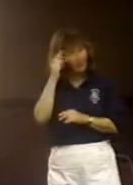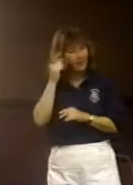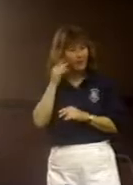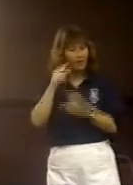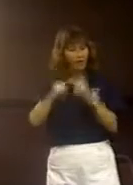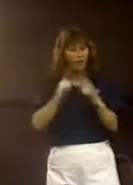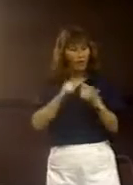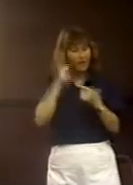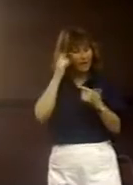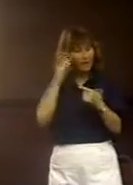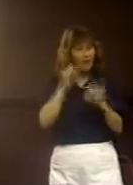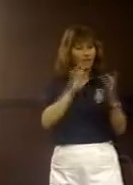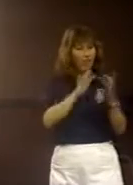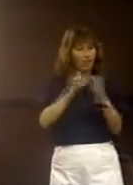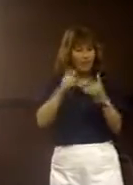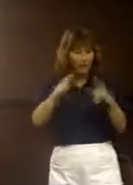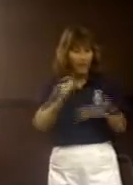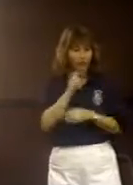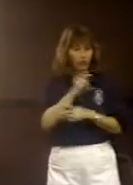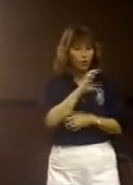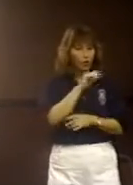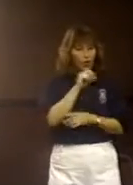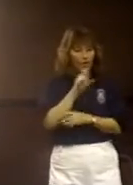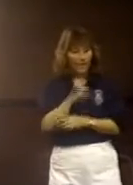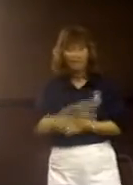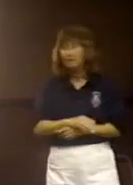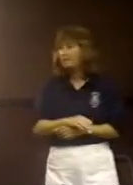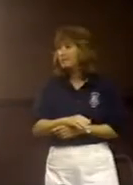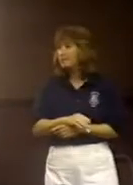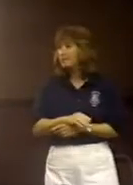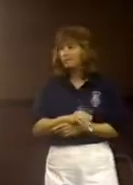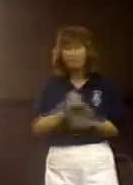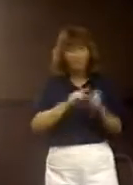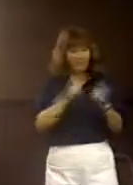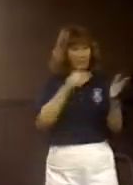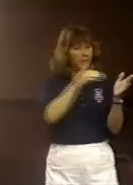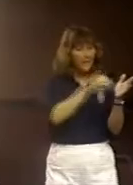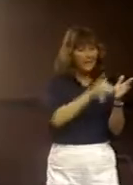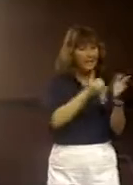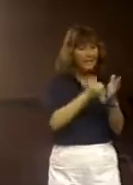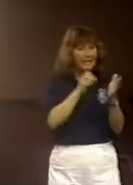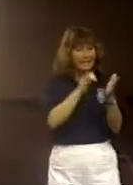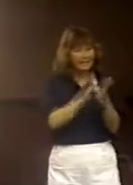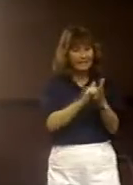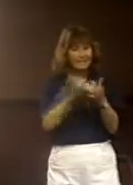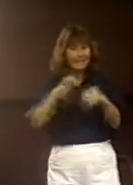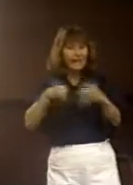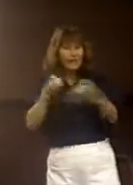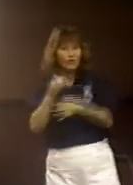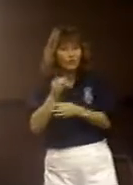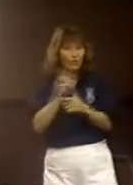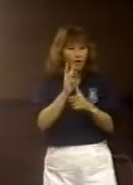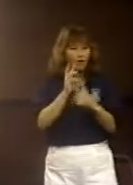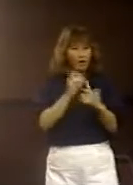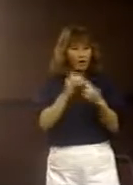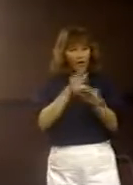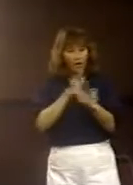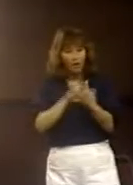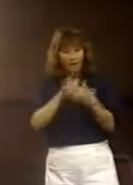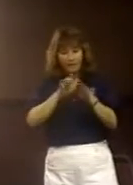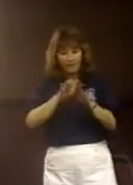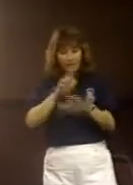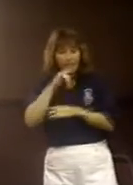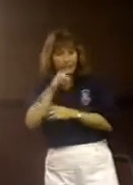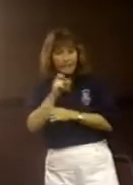of contact language or case. But again, it's this issue of whether these kids really